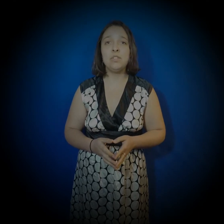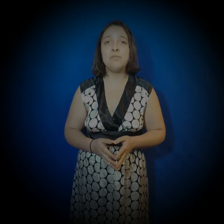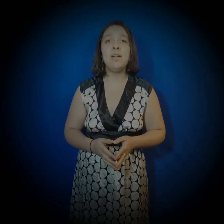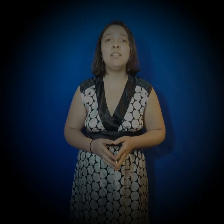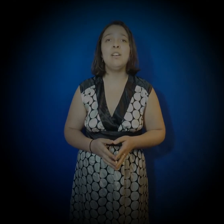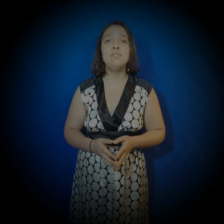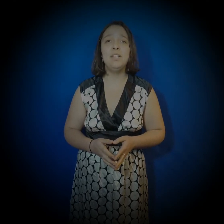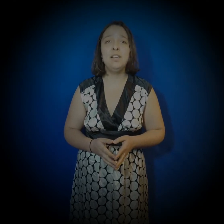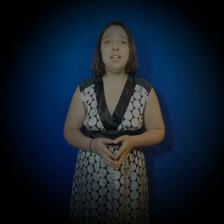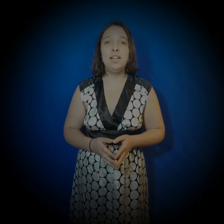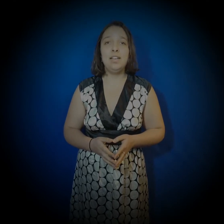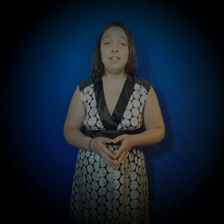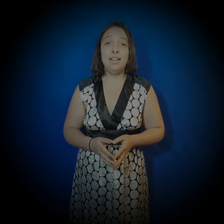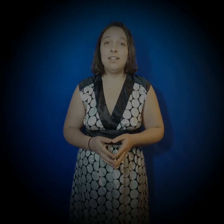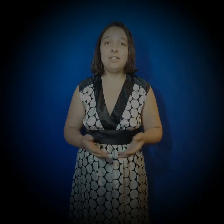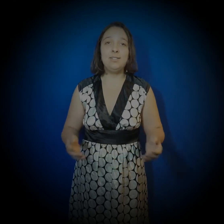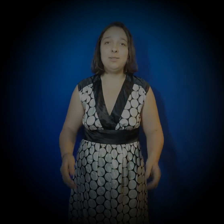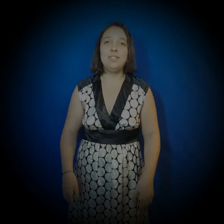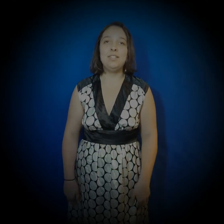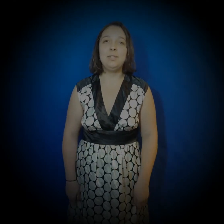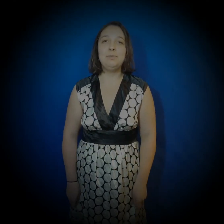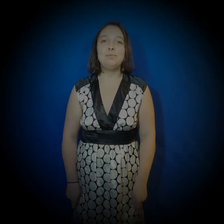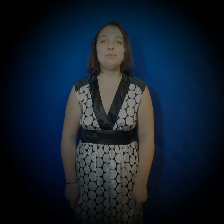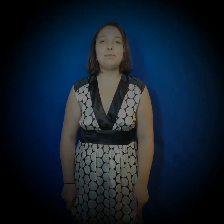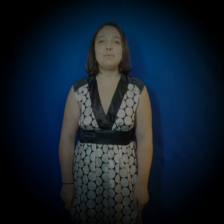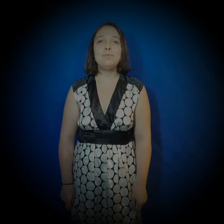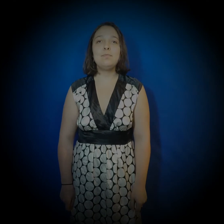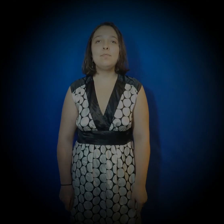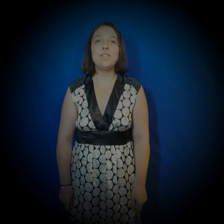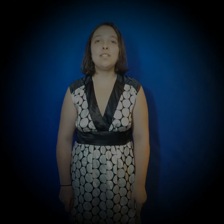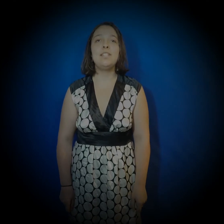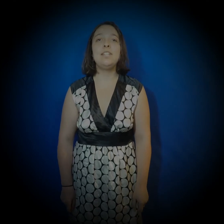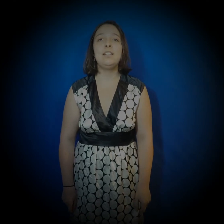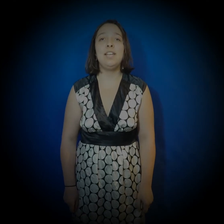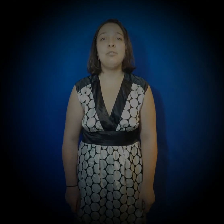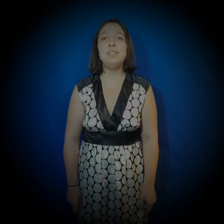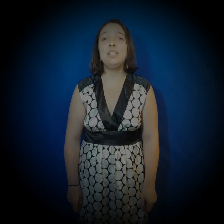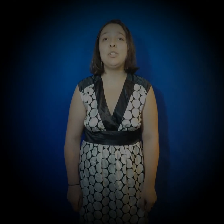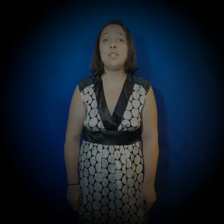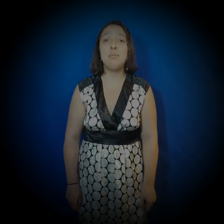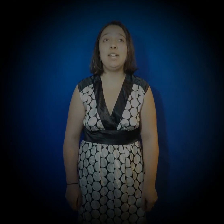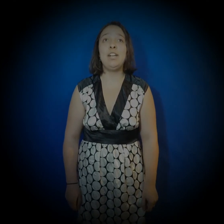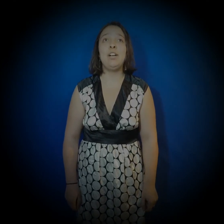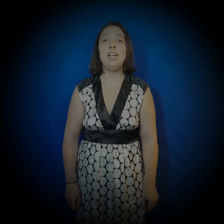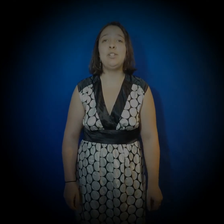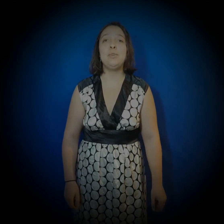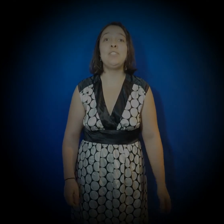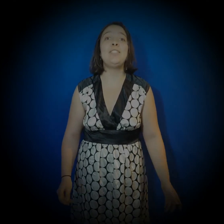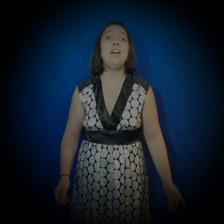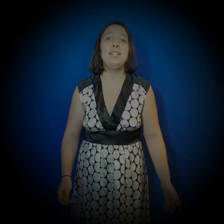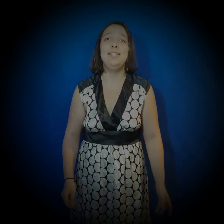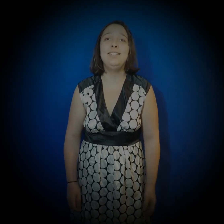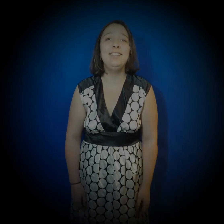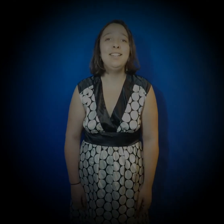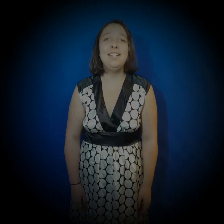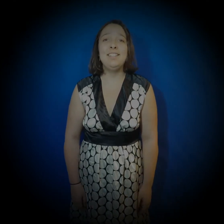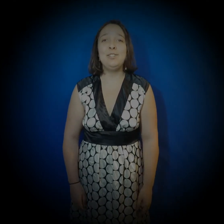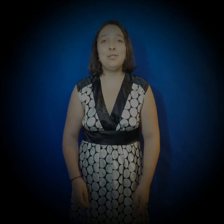of my love, and lack not to lose still. Thus Indian-like, religious in mine air, I adore the sun, that looks on